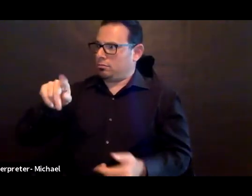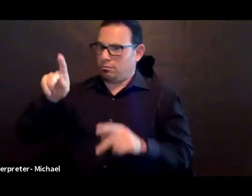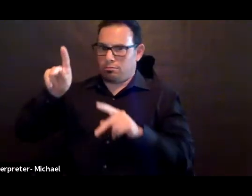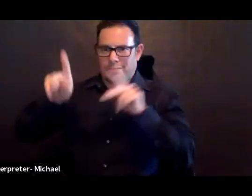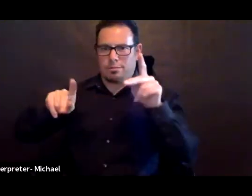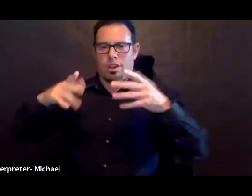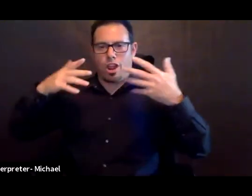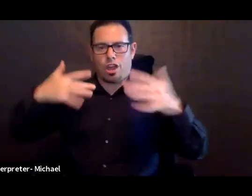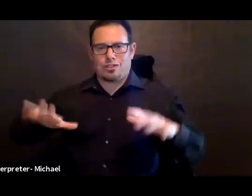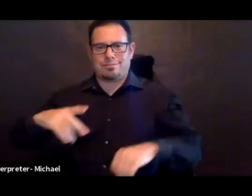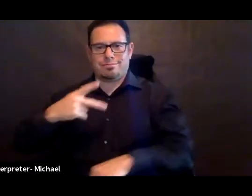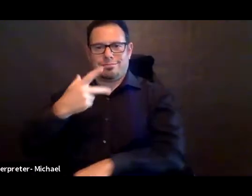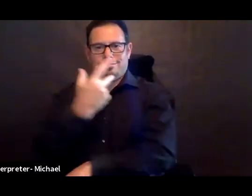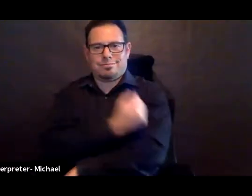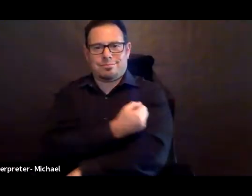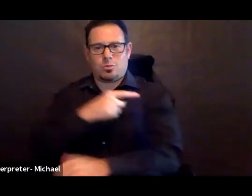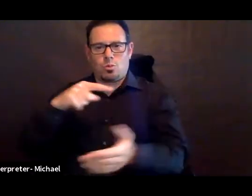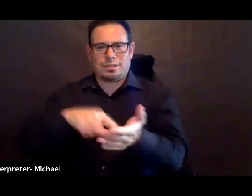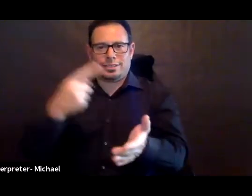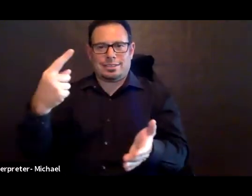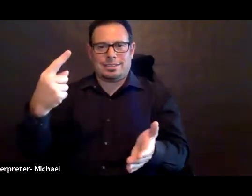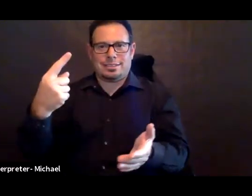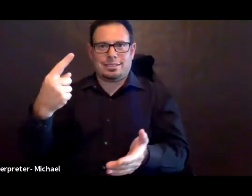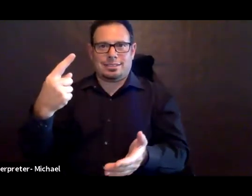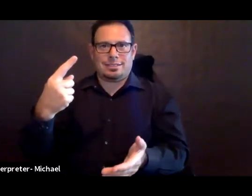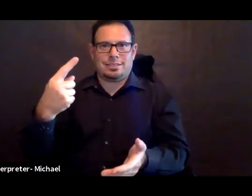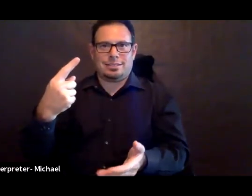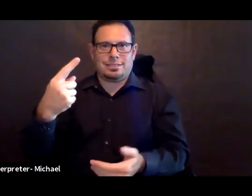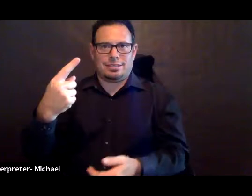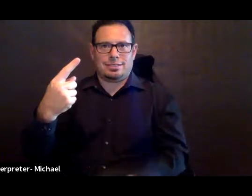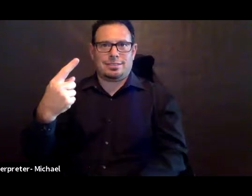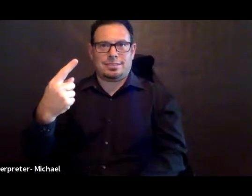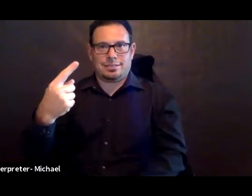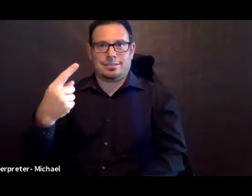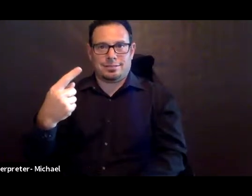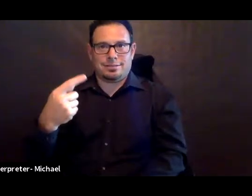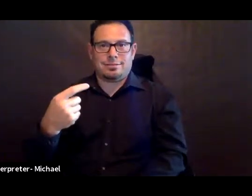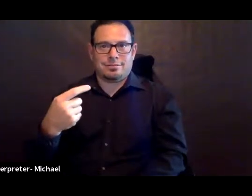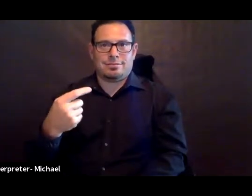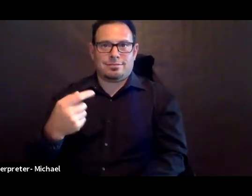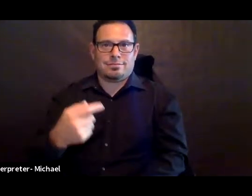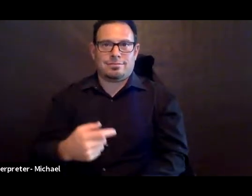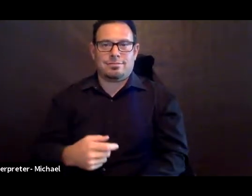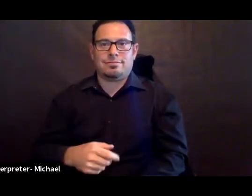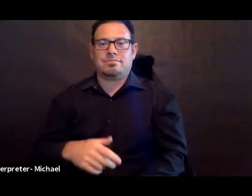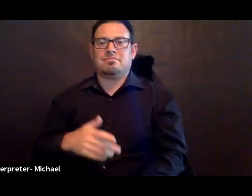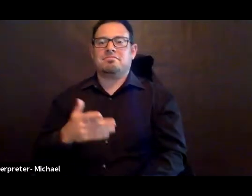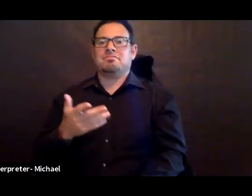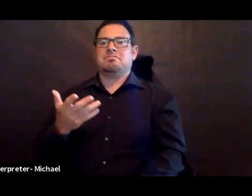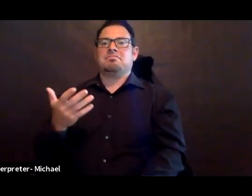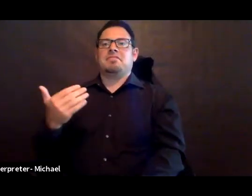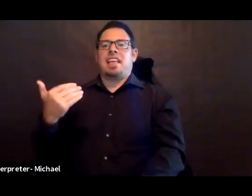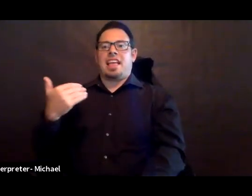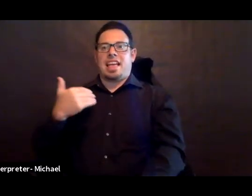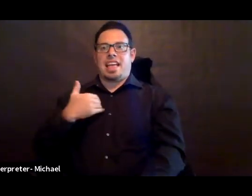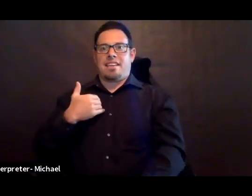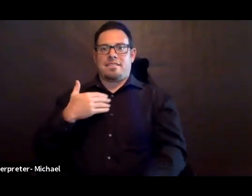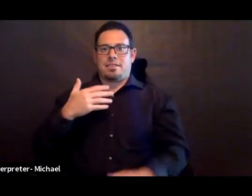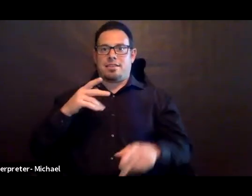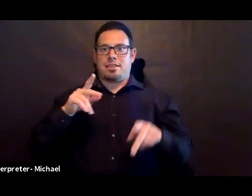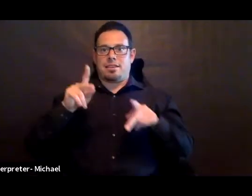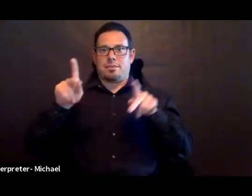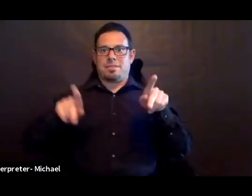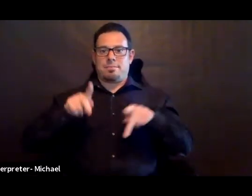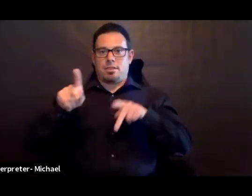population. We have to make sure that everyone has had the opportunity and has gotten vaccinated. So in